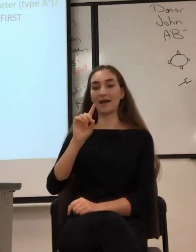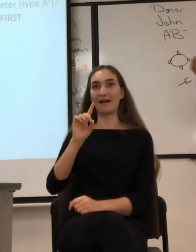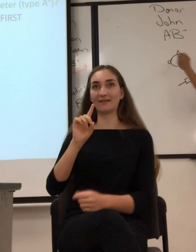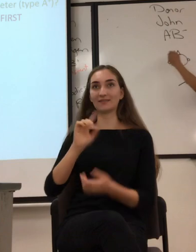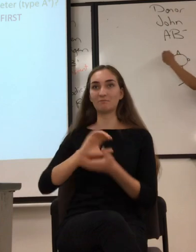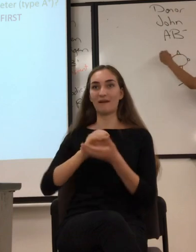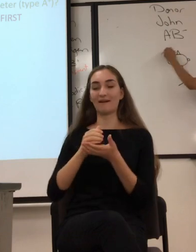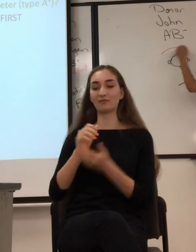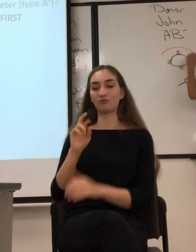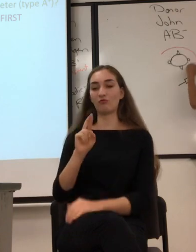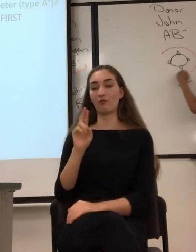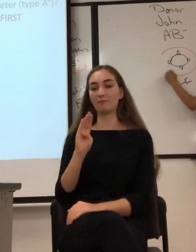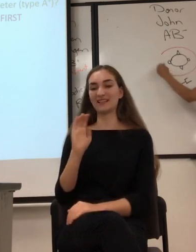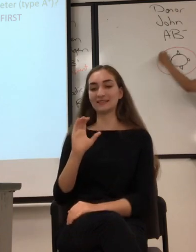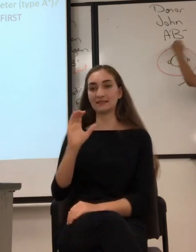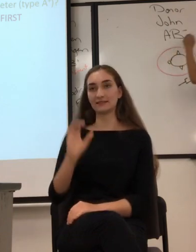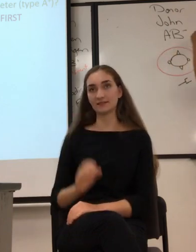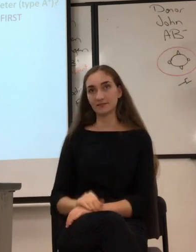this.